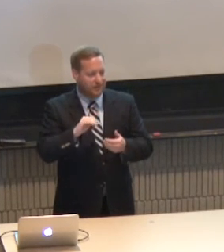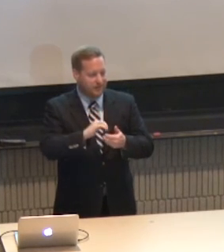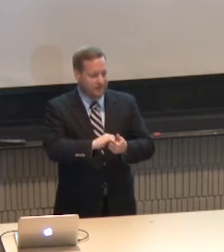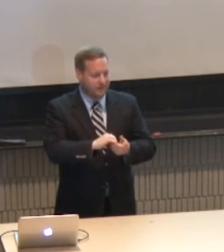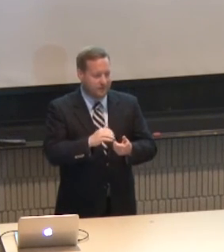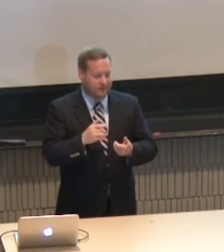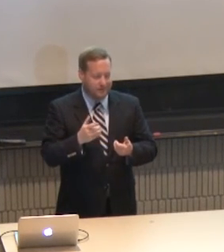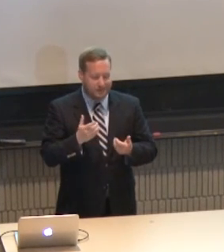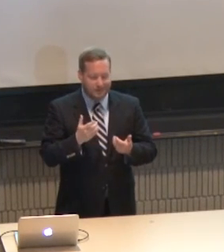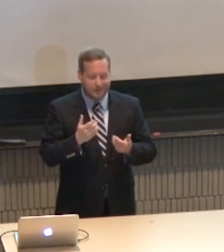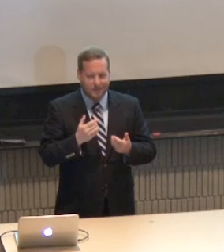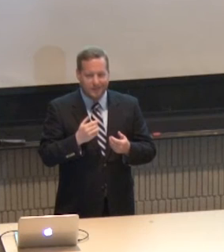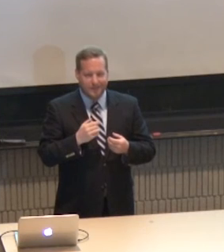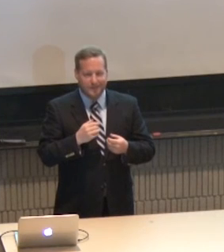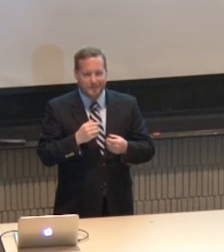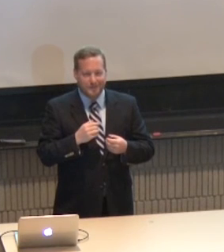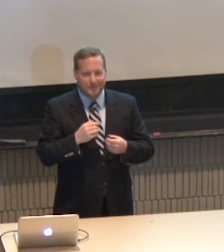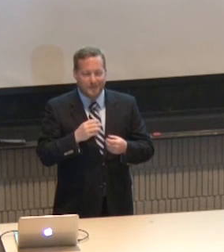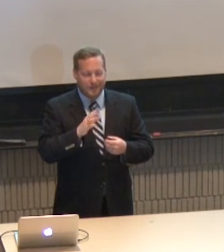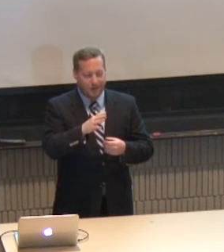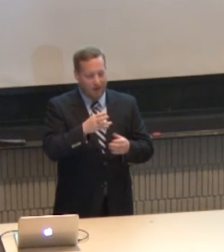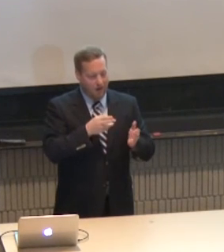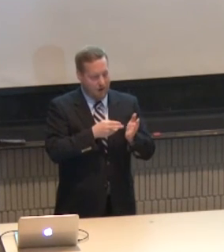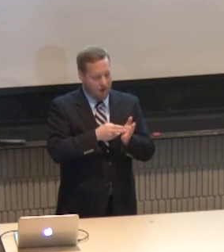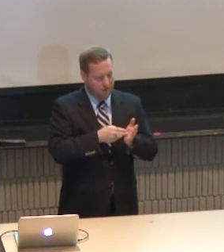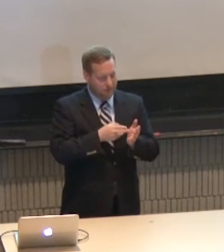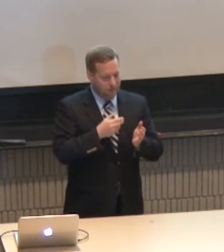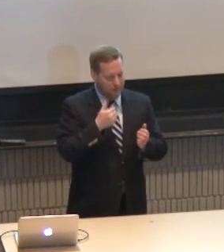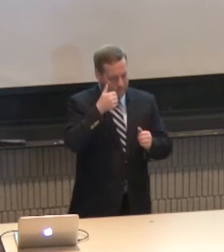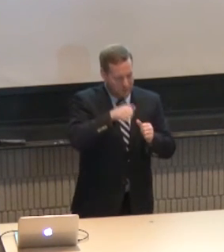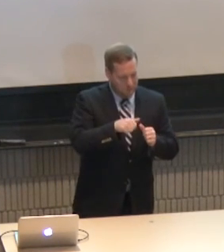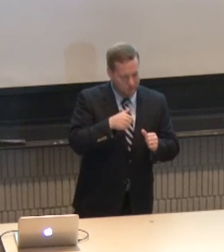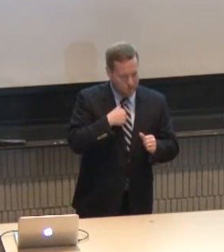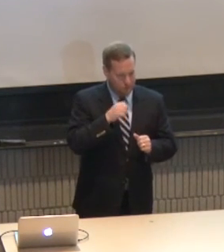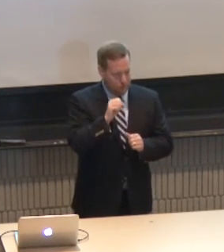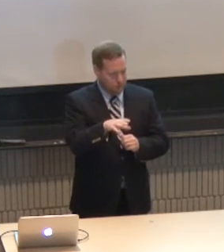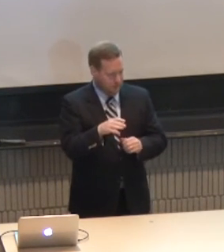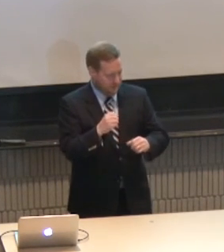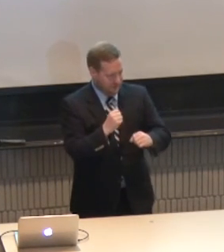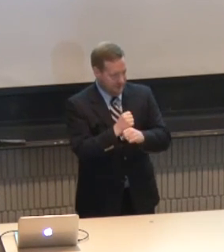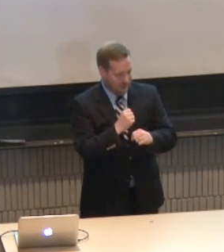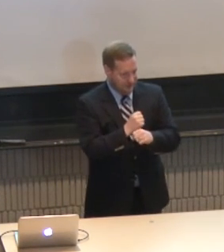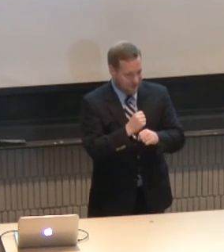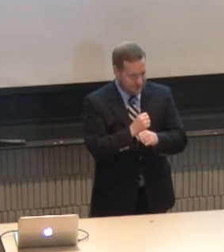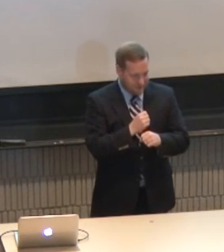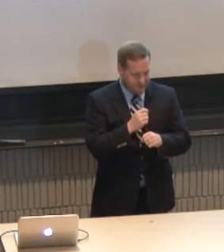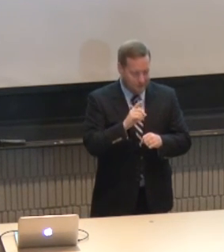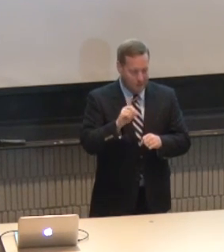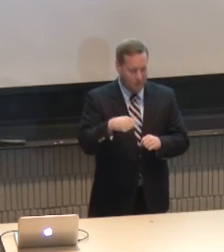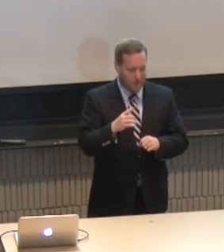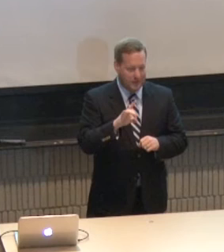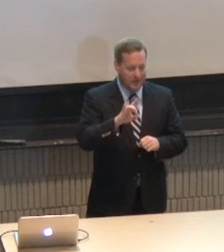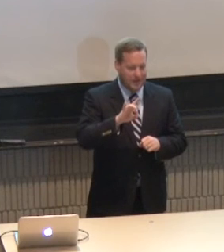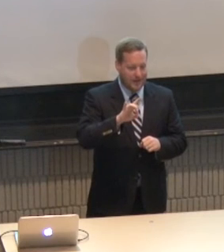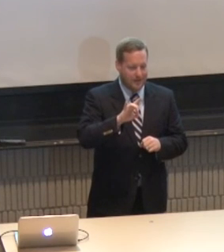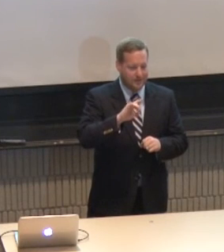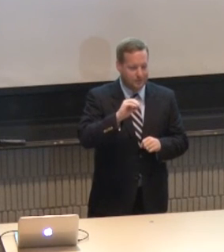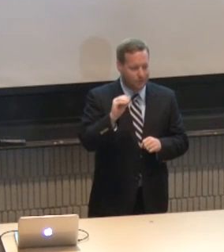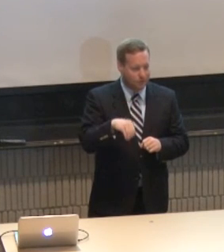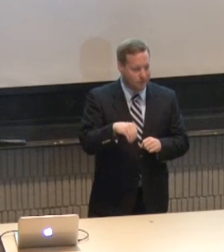on allies and working with the deaf community. I'll be providing that to interpreters. And I just want to share some statistics with